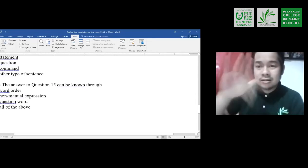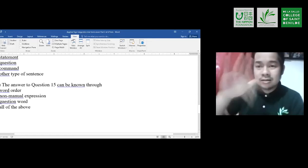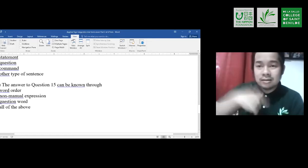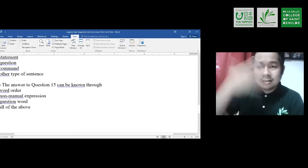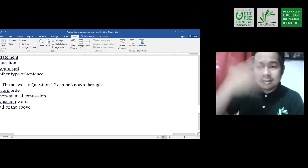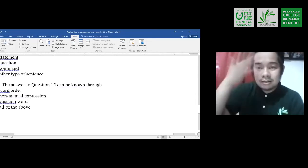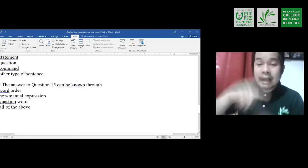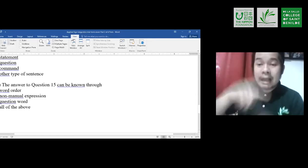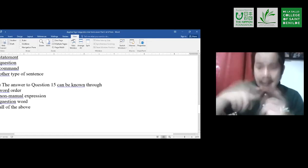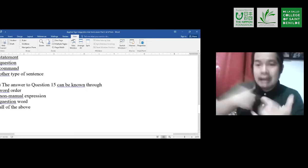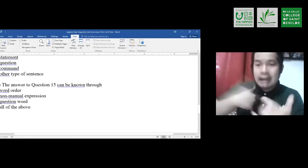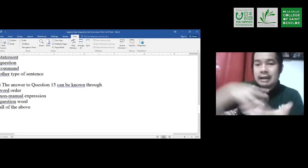question.